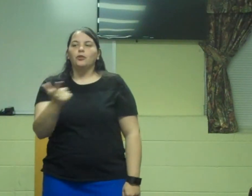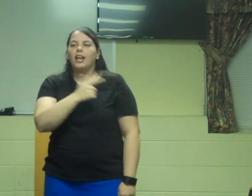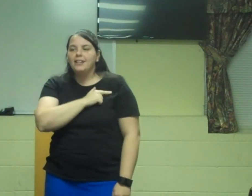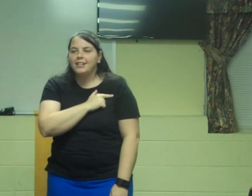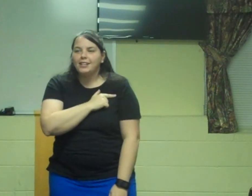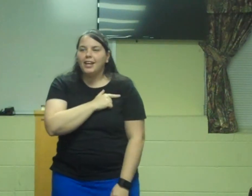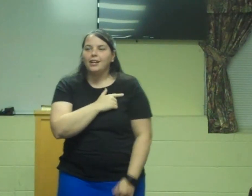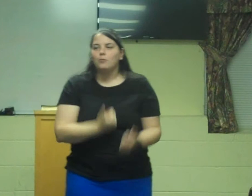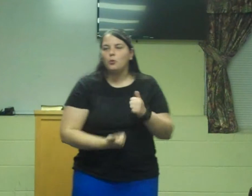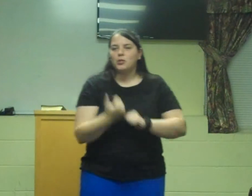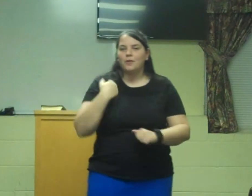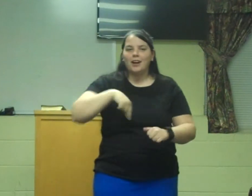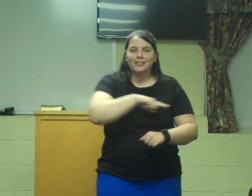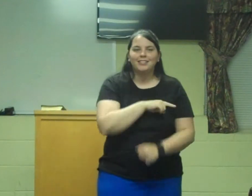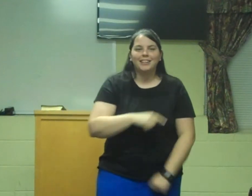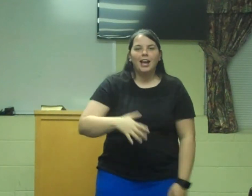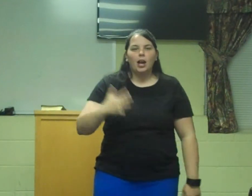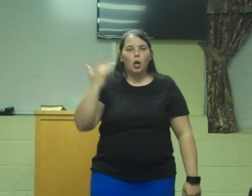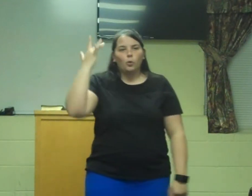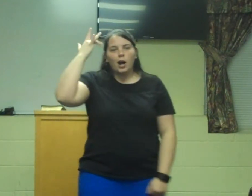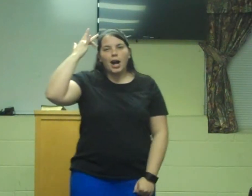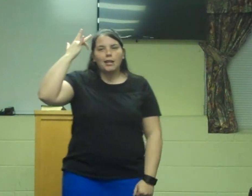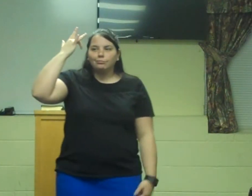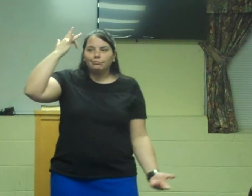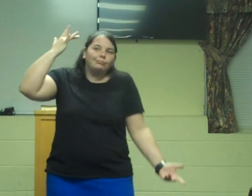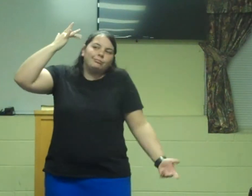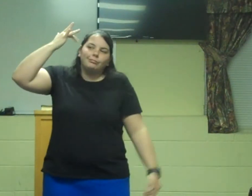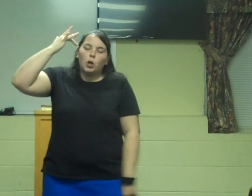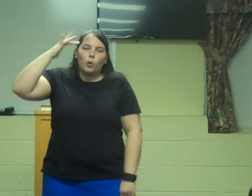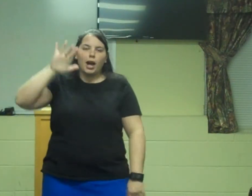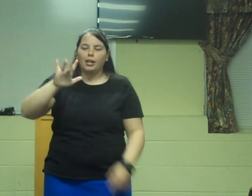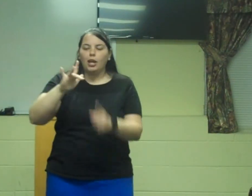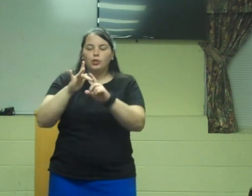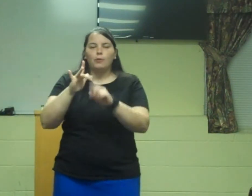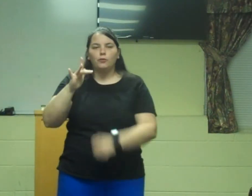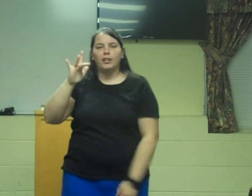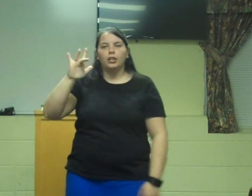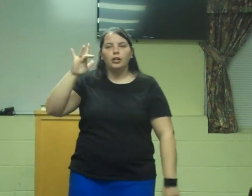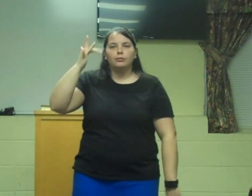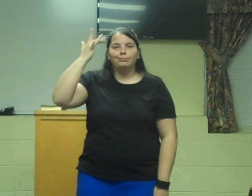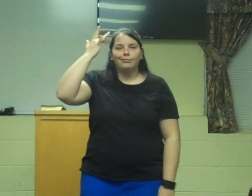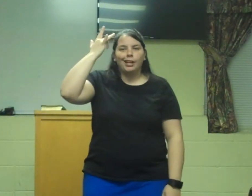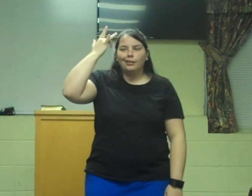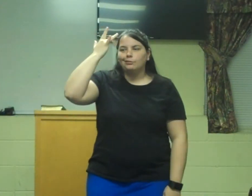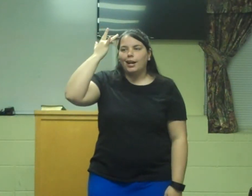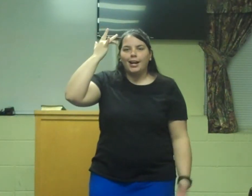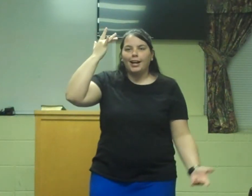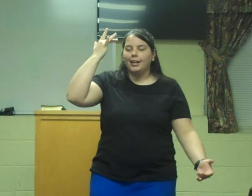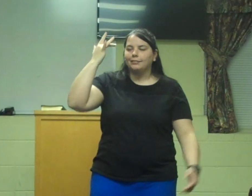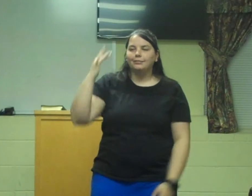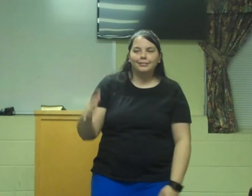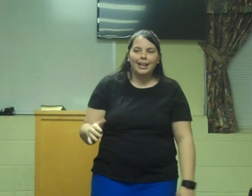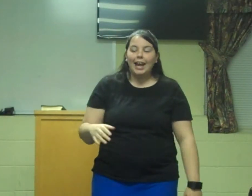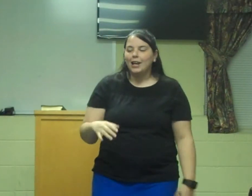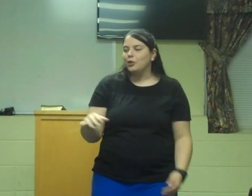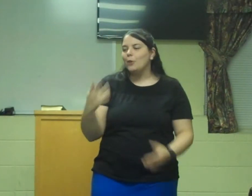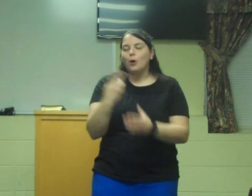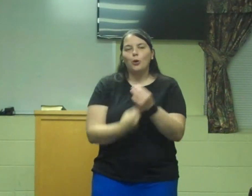you're lazy, like most of us, why? Middle finger, why? They're